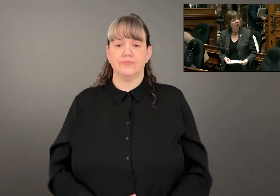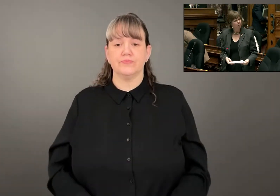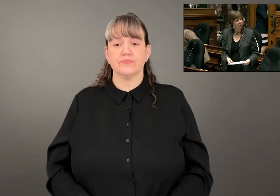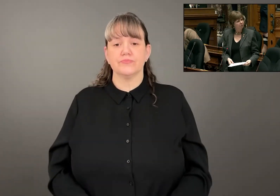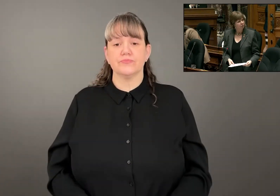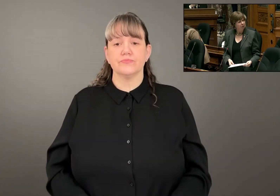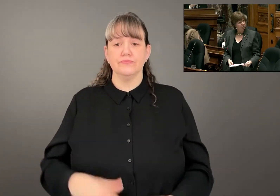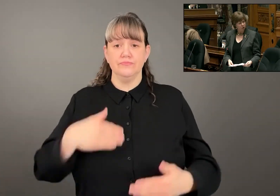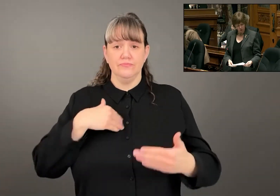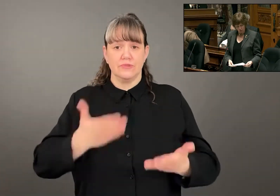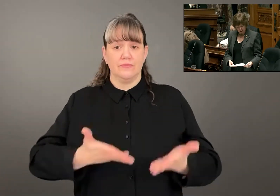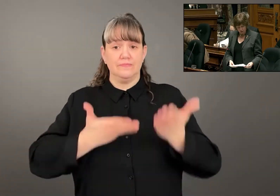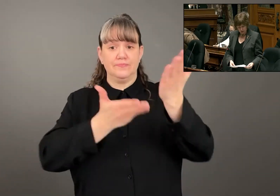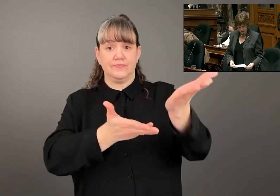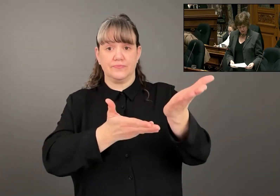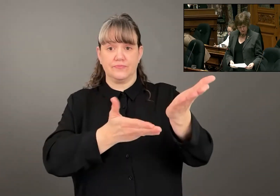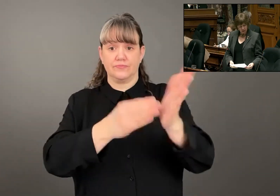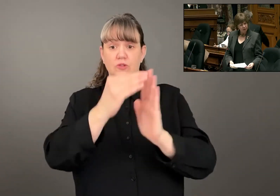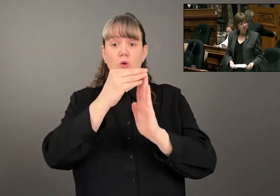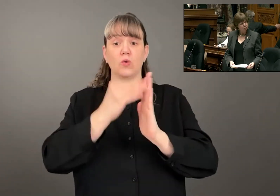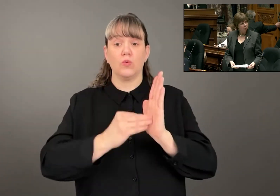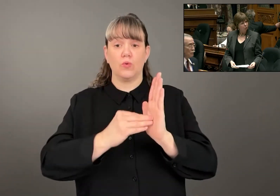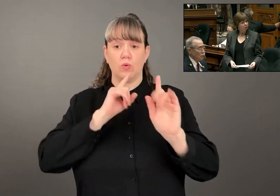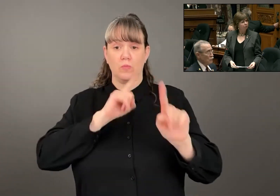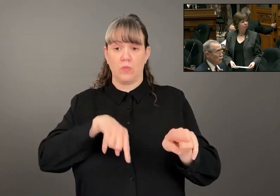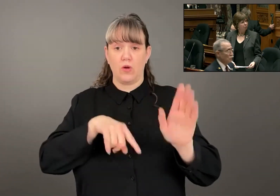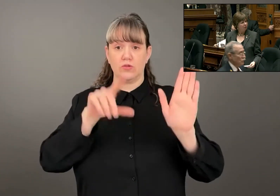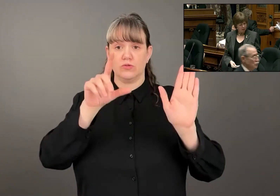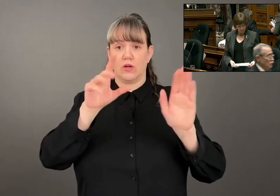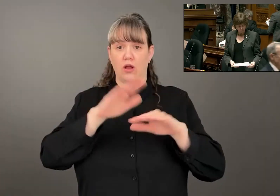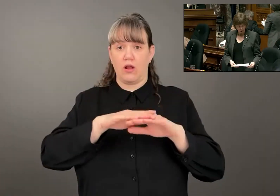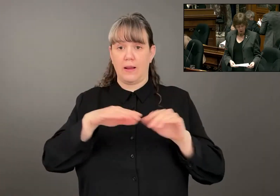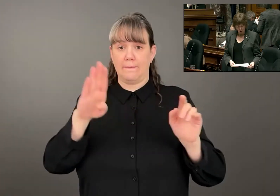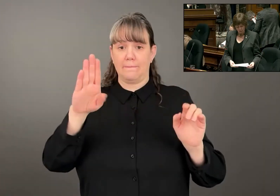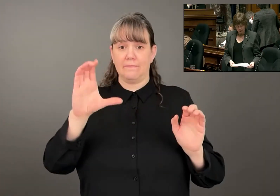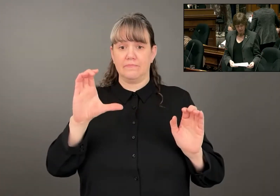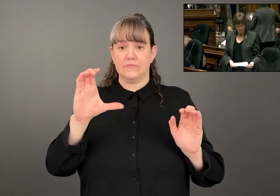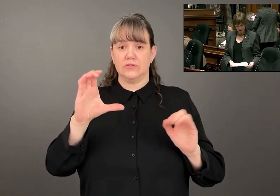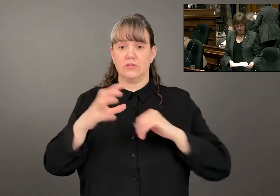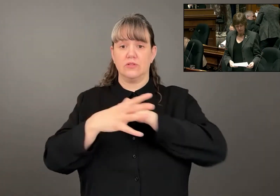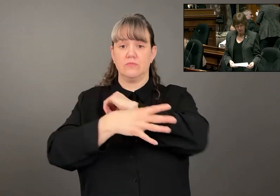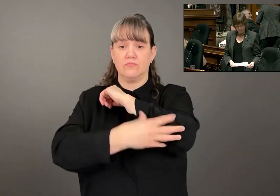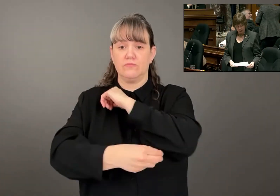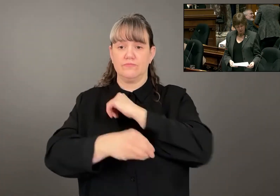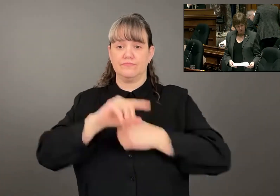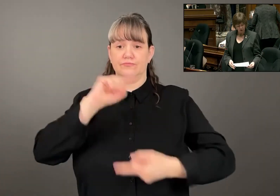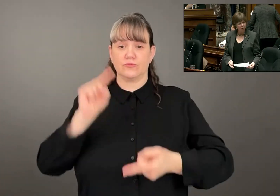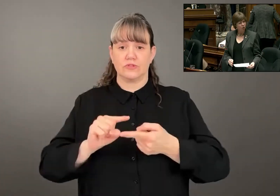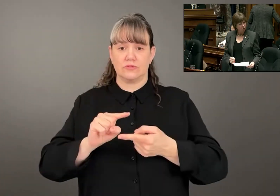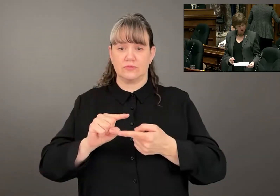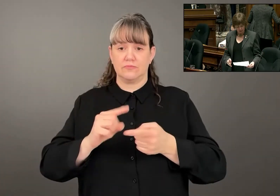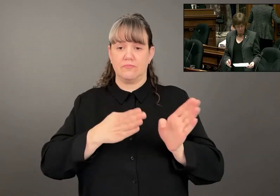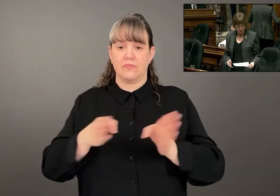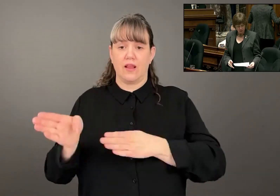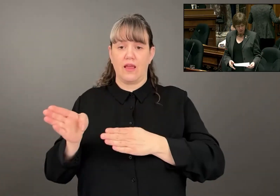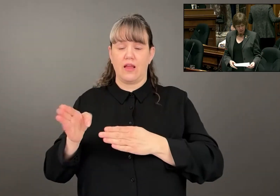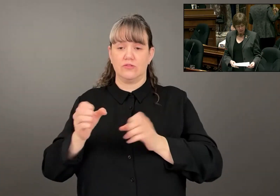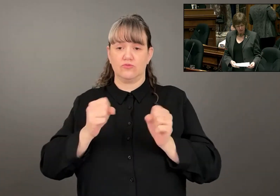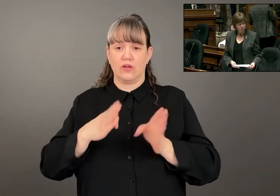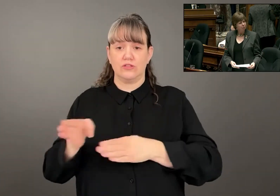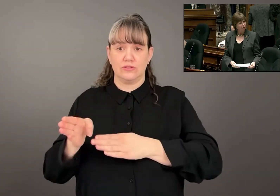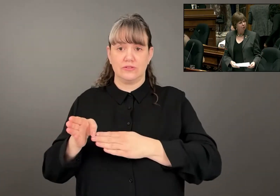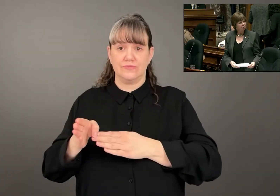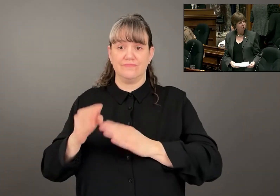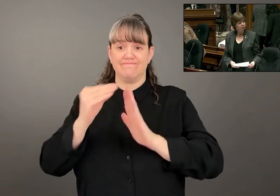Columbia's poverty reduction strategy. This report provides a comprehensive list of actions across government